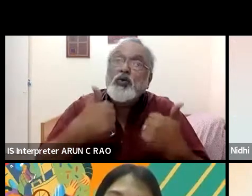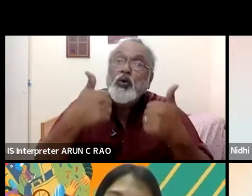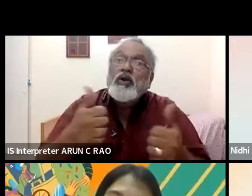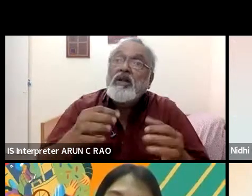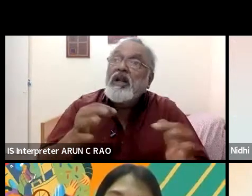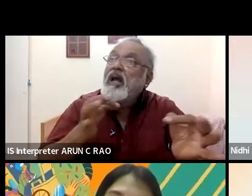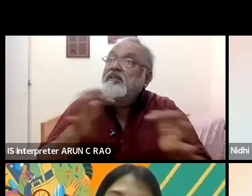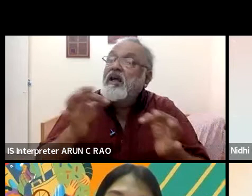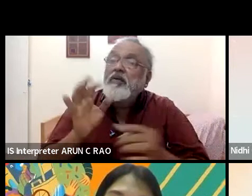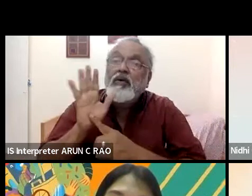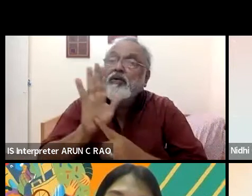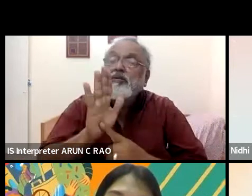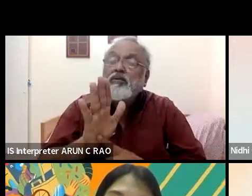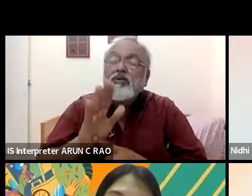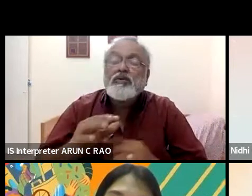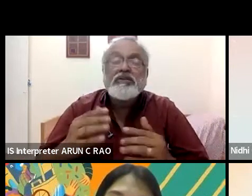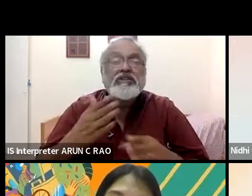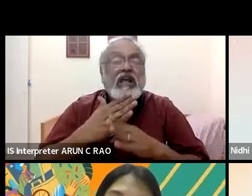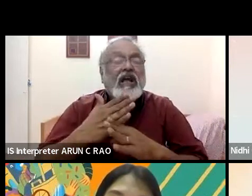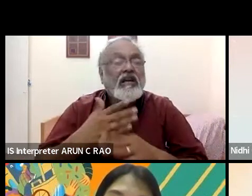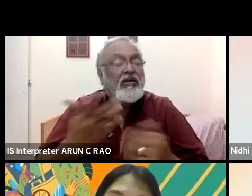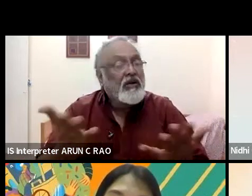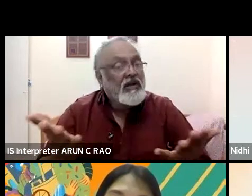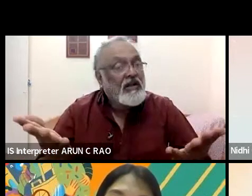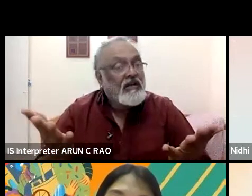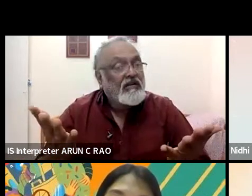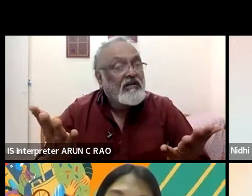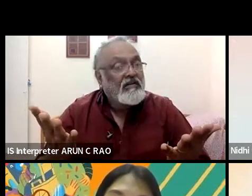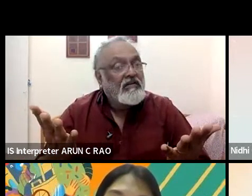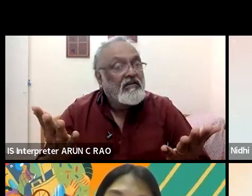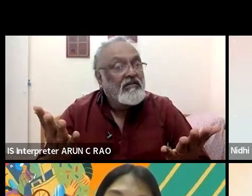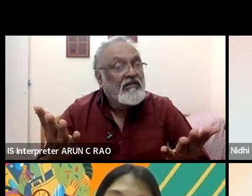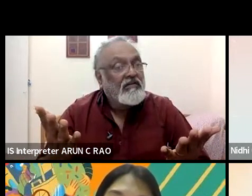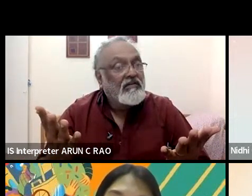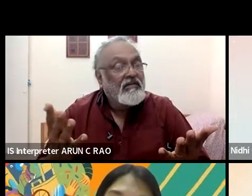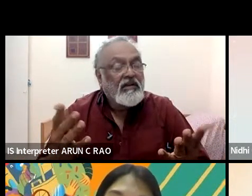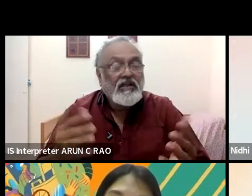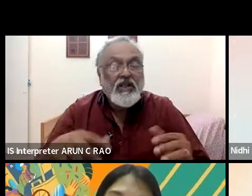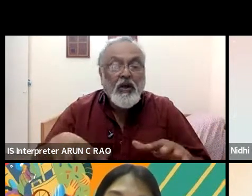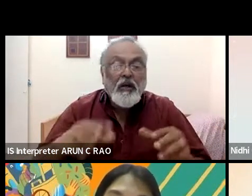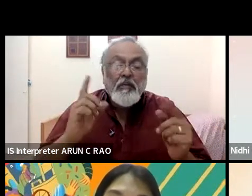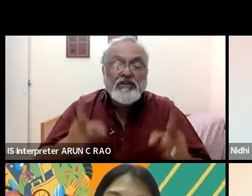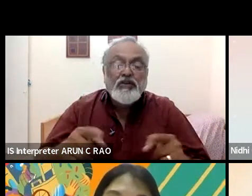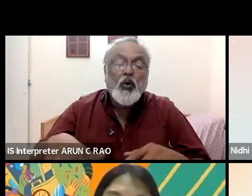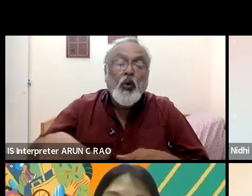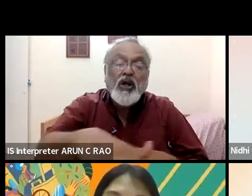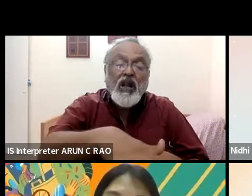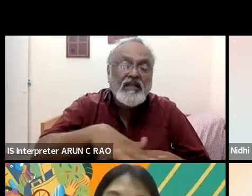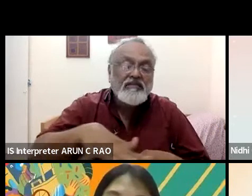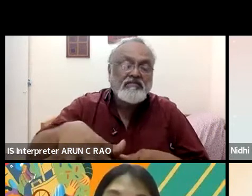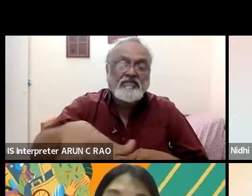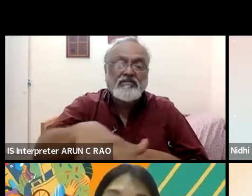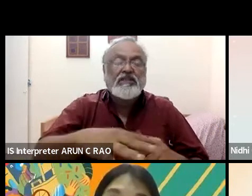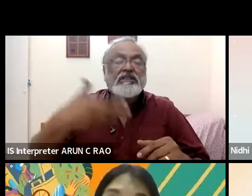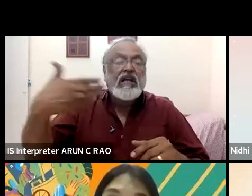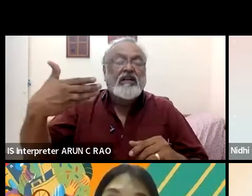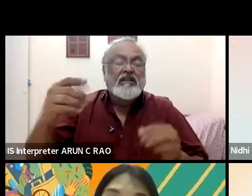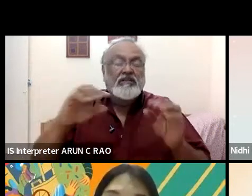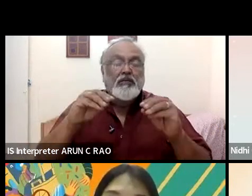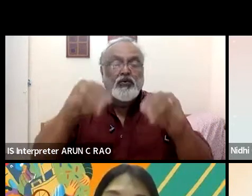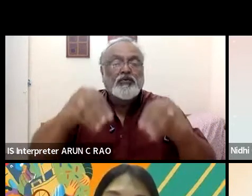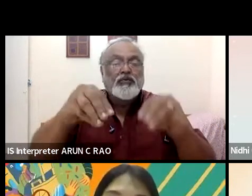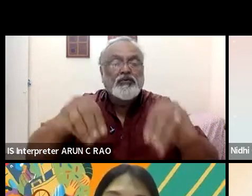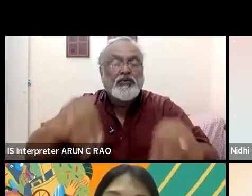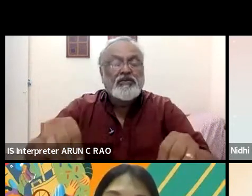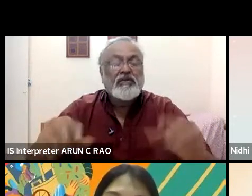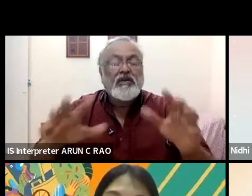can share, or just to comment on the need for kind of, you know, the localization for standards to really respond to the